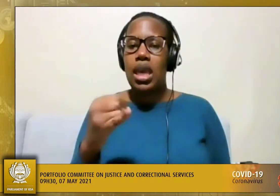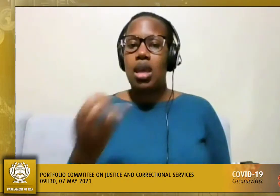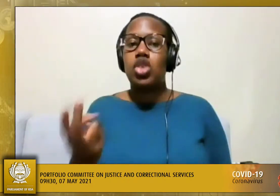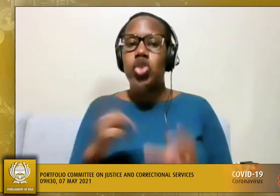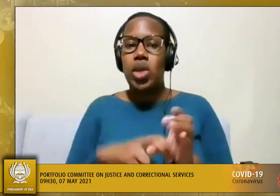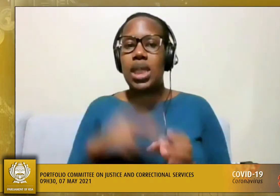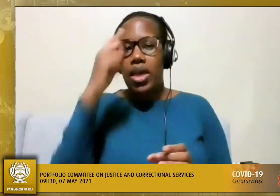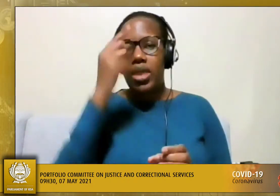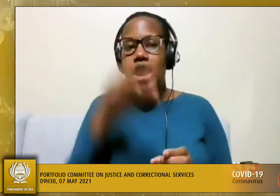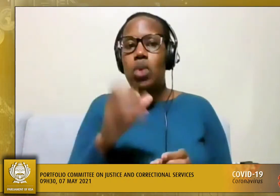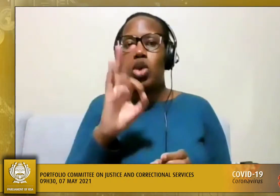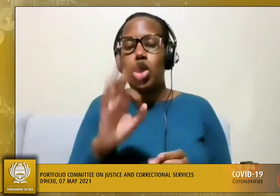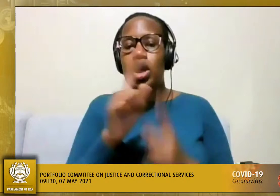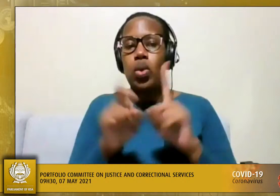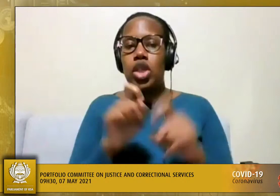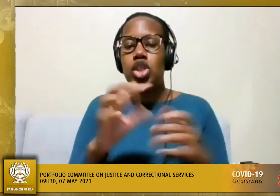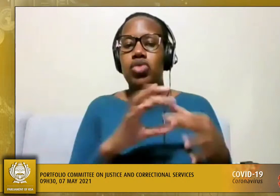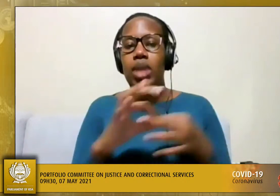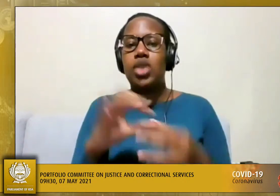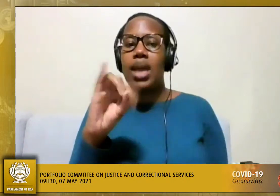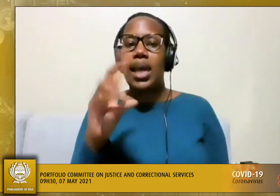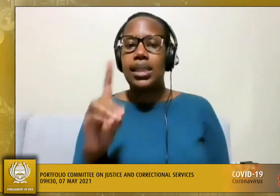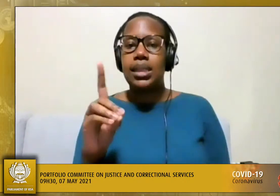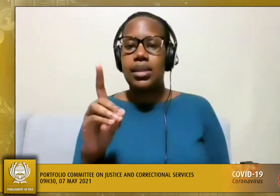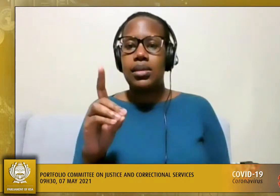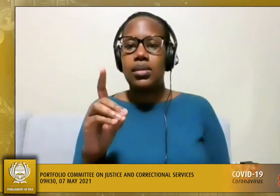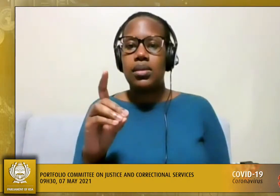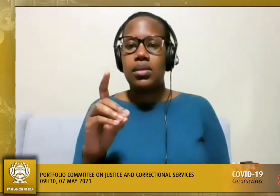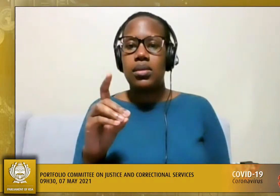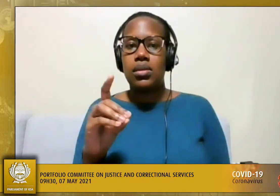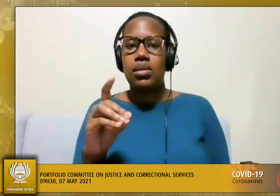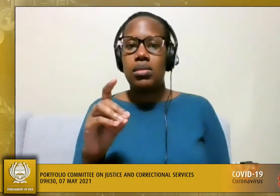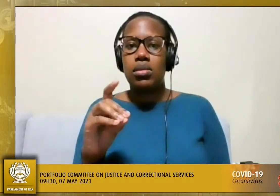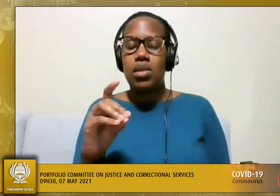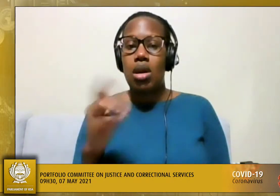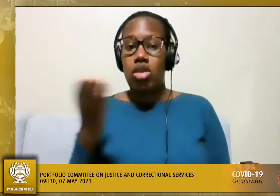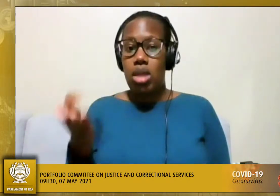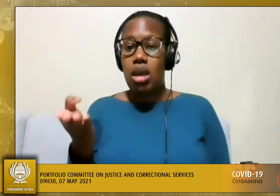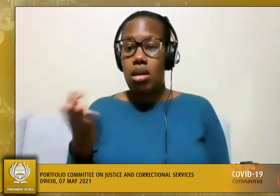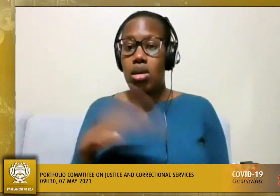relating to the ID uh hermion are you online